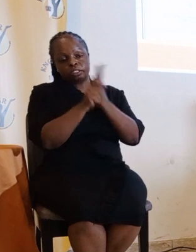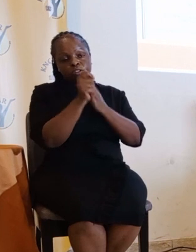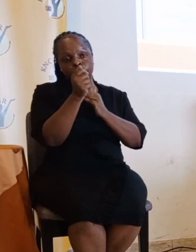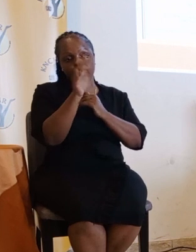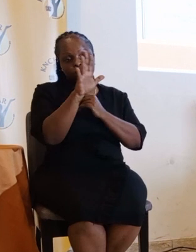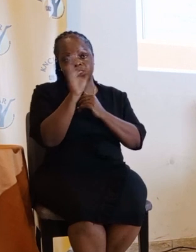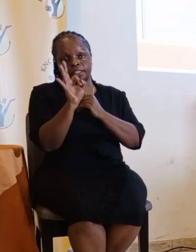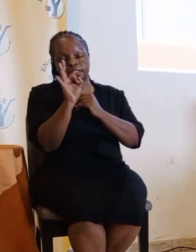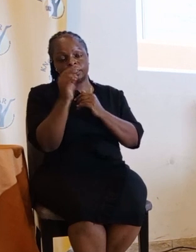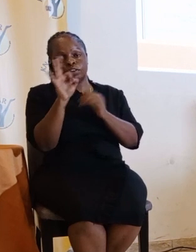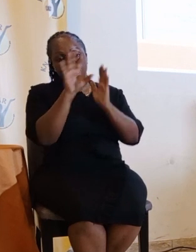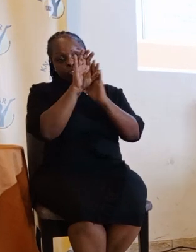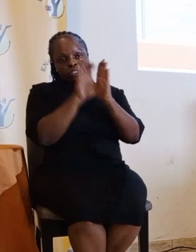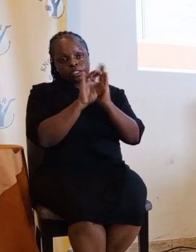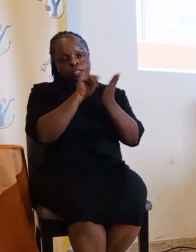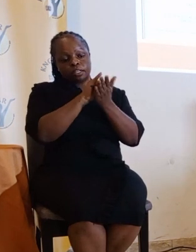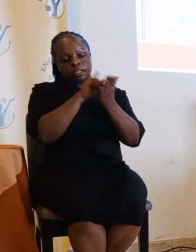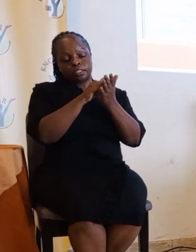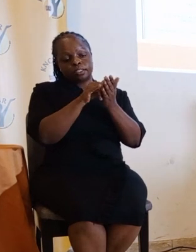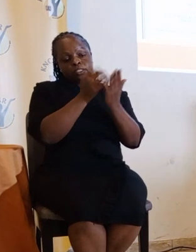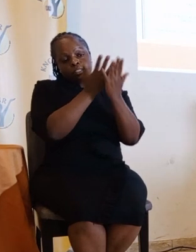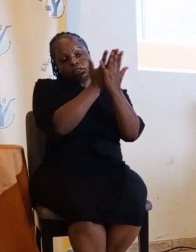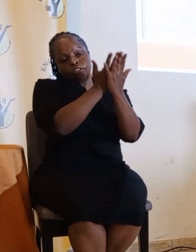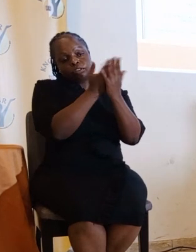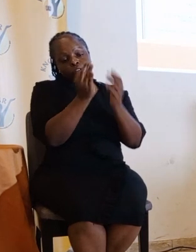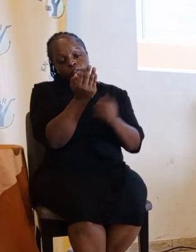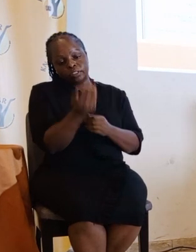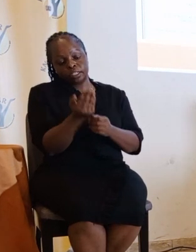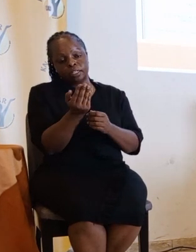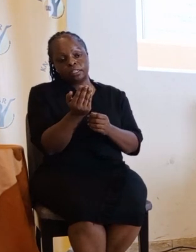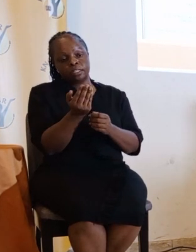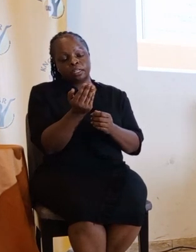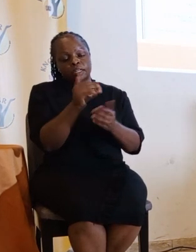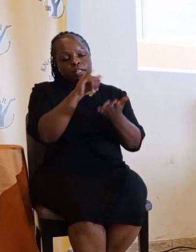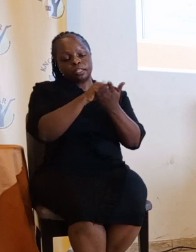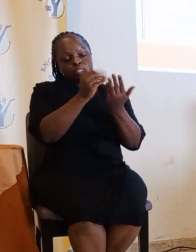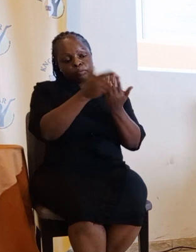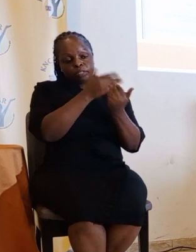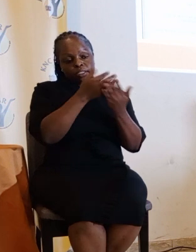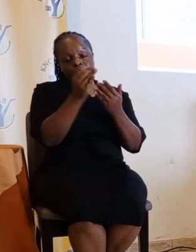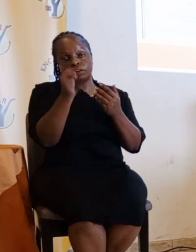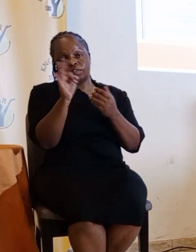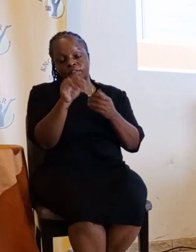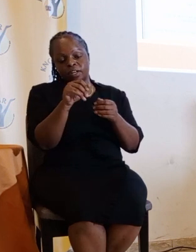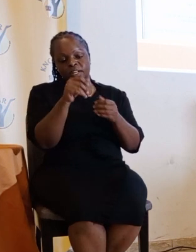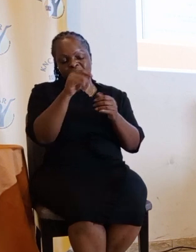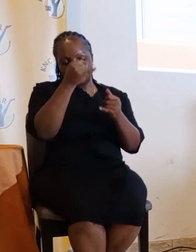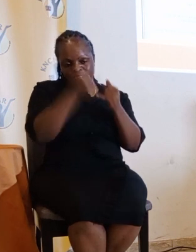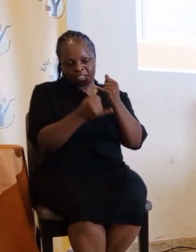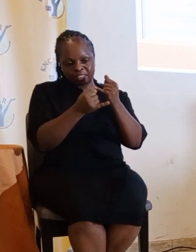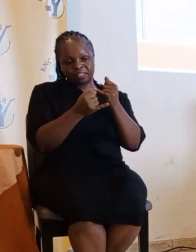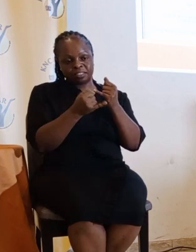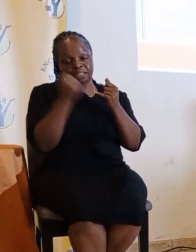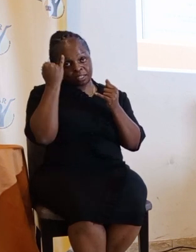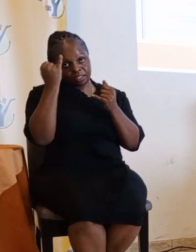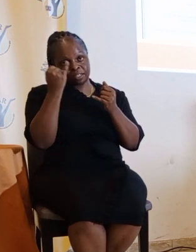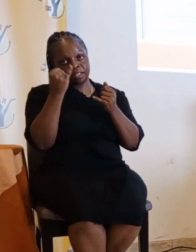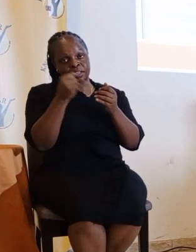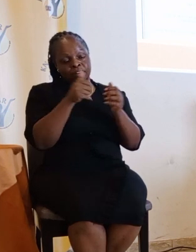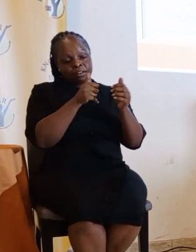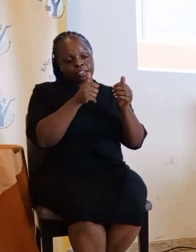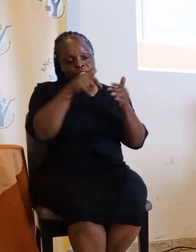53F of the Constitution that detention of a child is a matter of last resort, and further reiterates